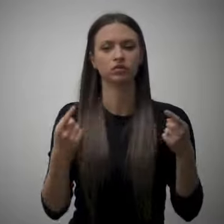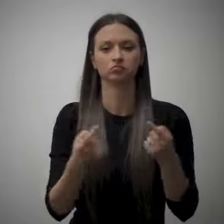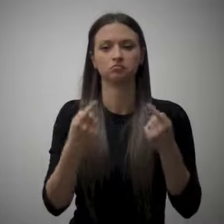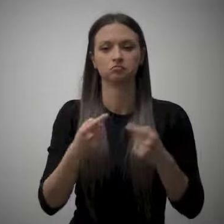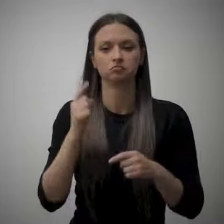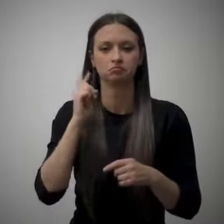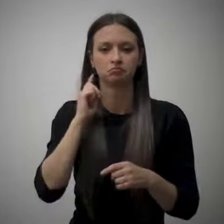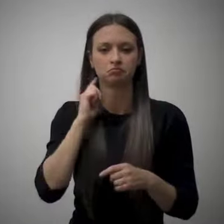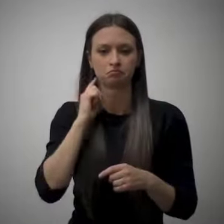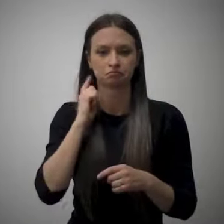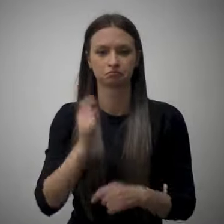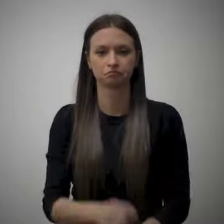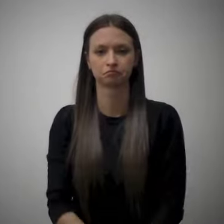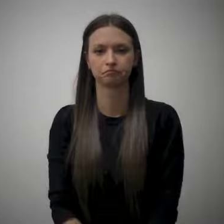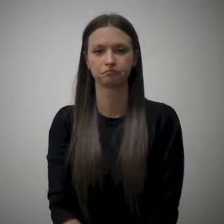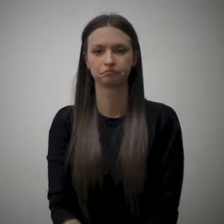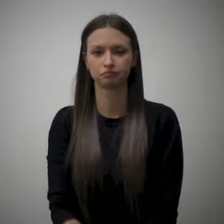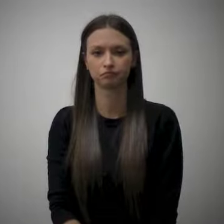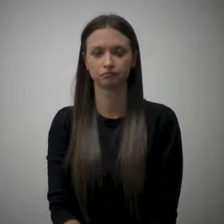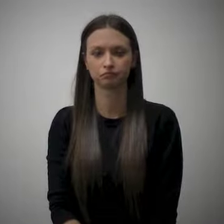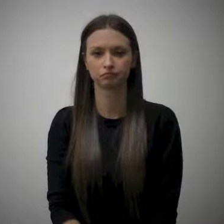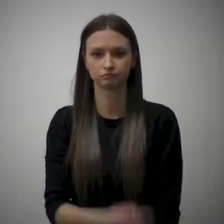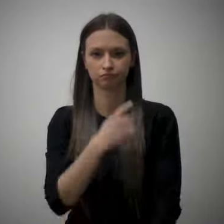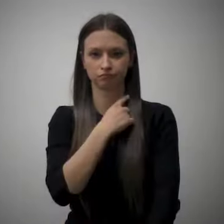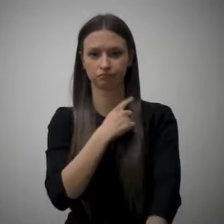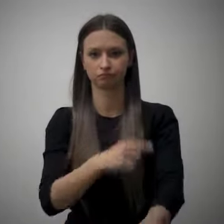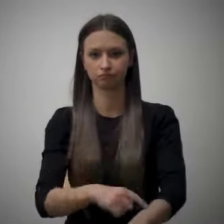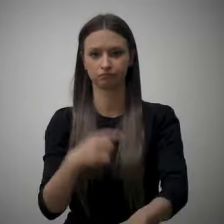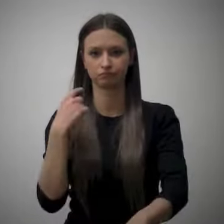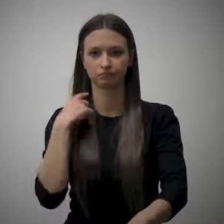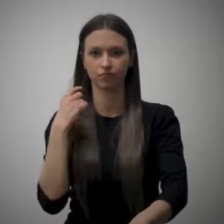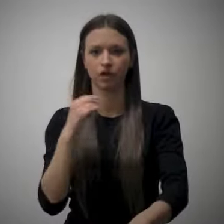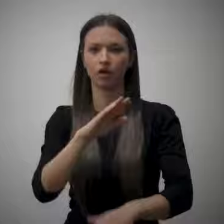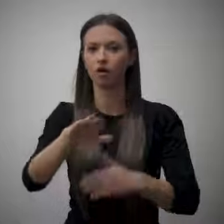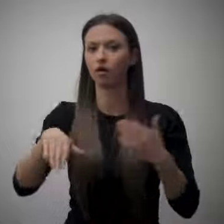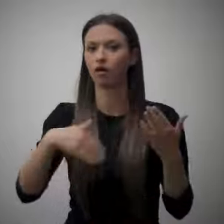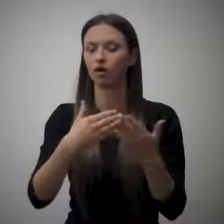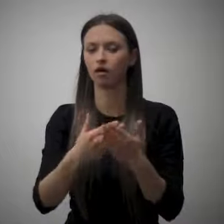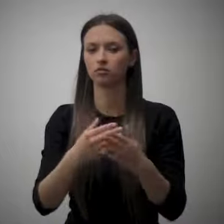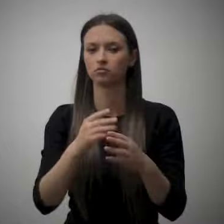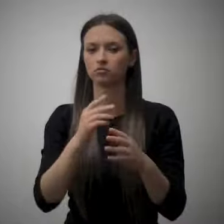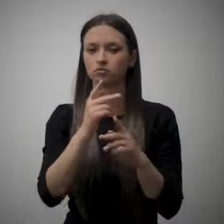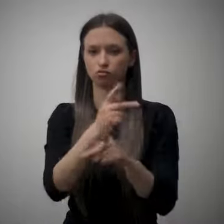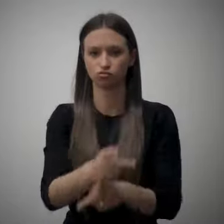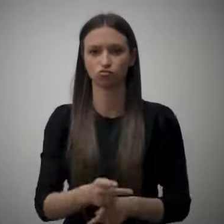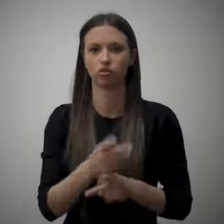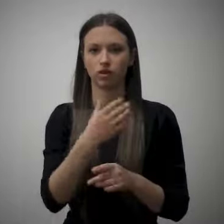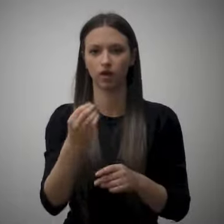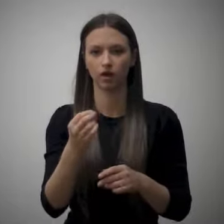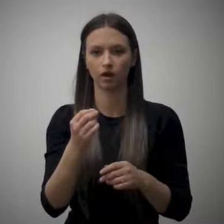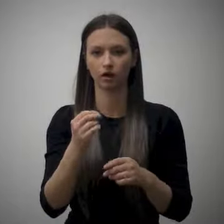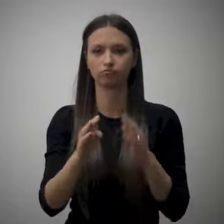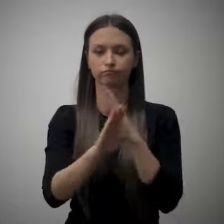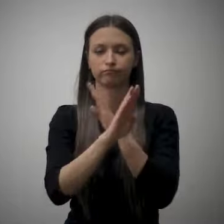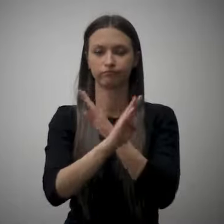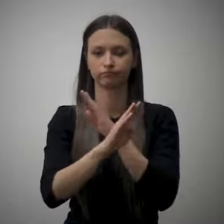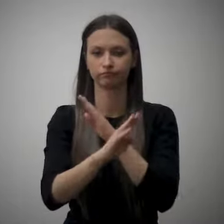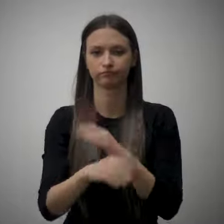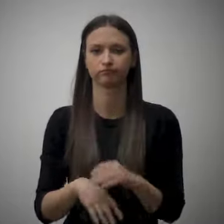neck. All these areas should be treated and protected. When our necks